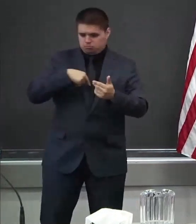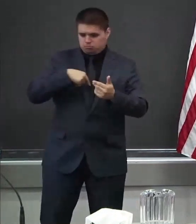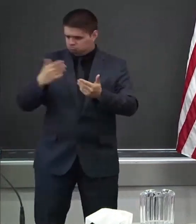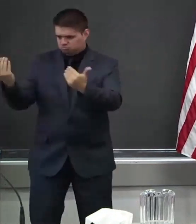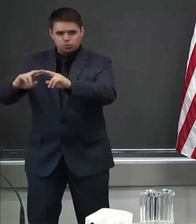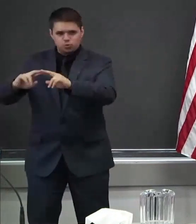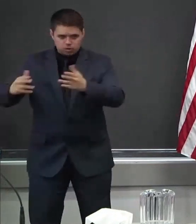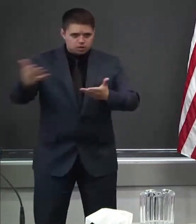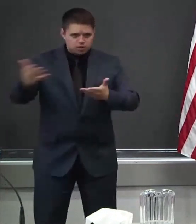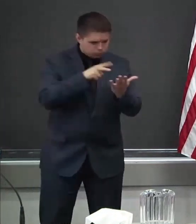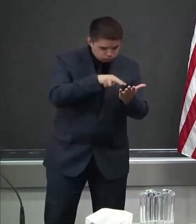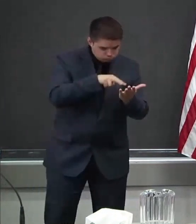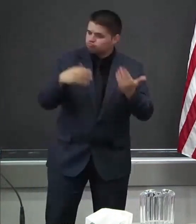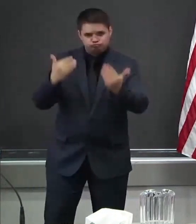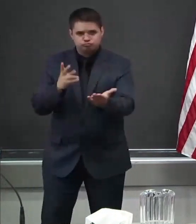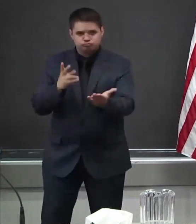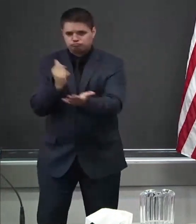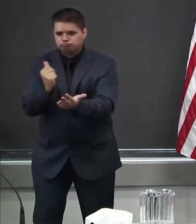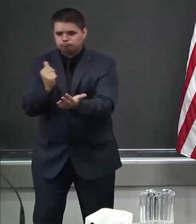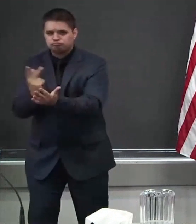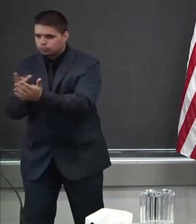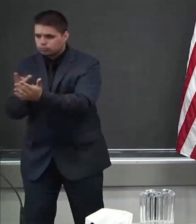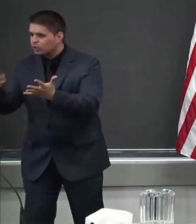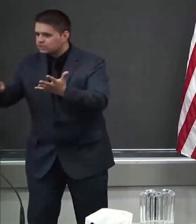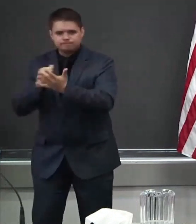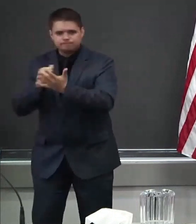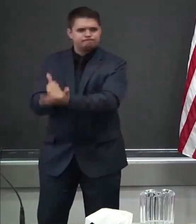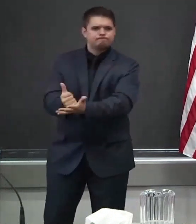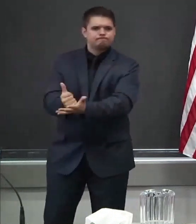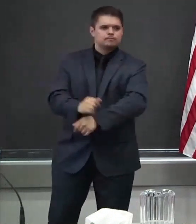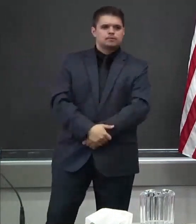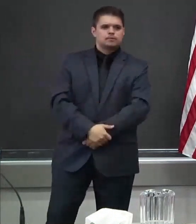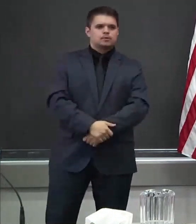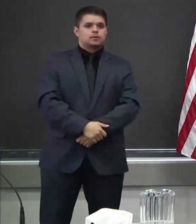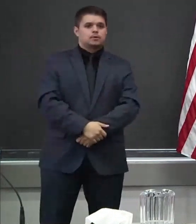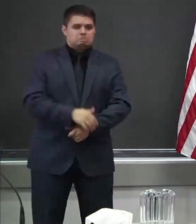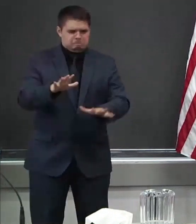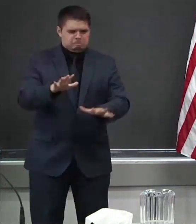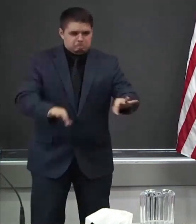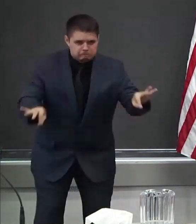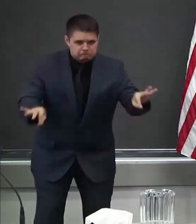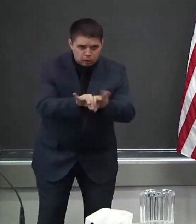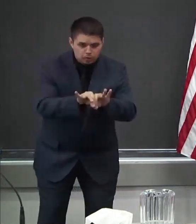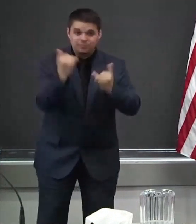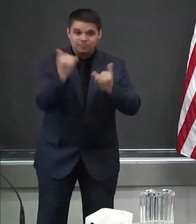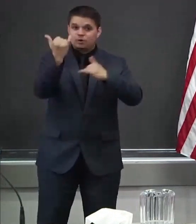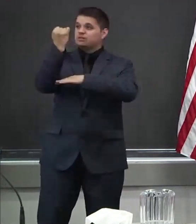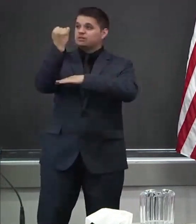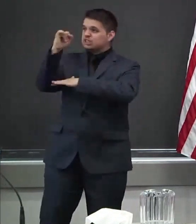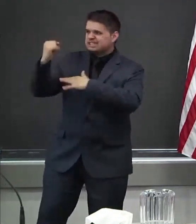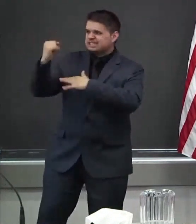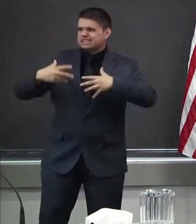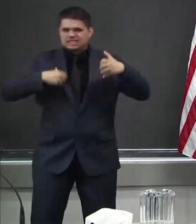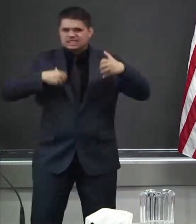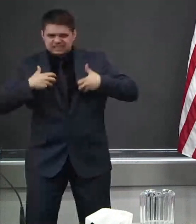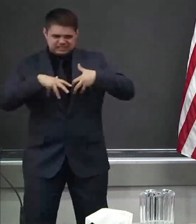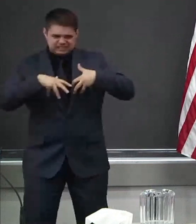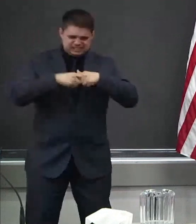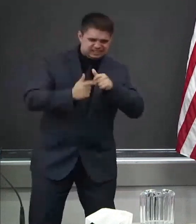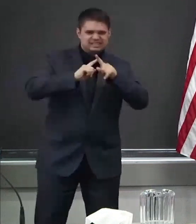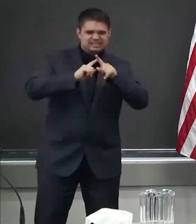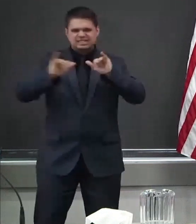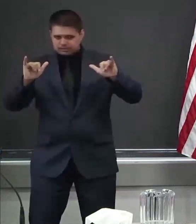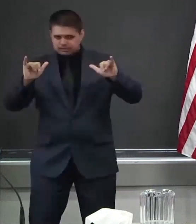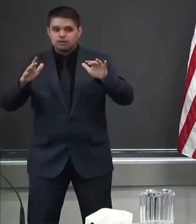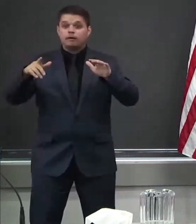possible. It's also important to note that the unrest and protests happening across Oregon and the entire